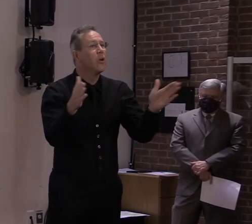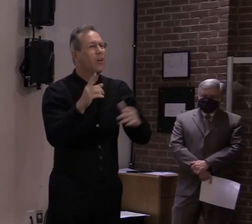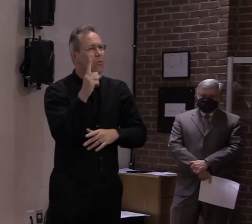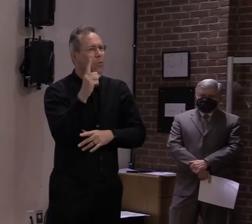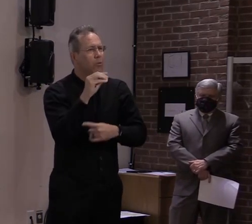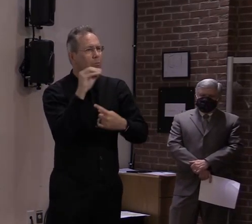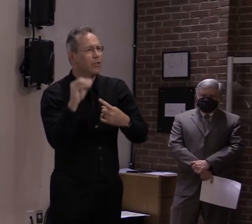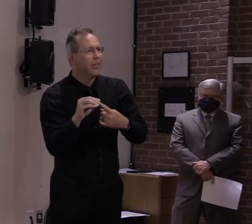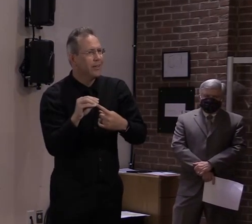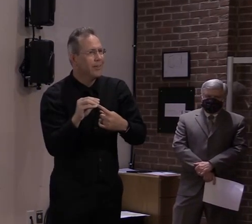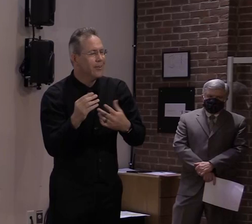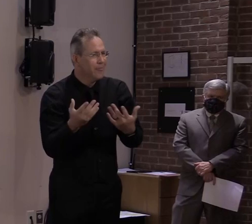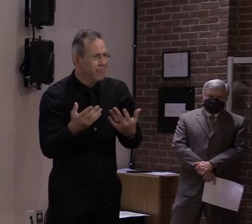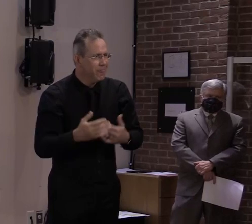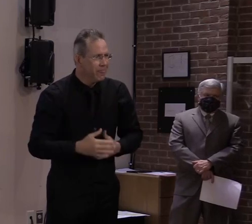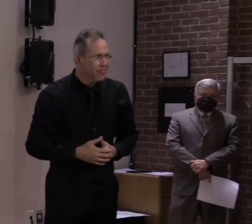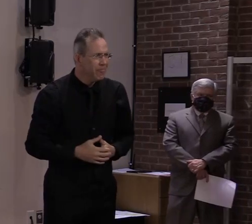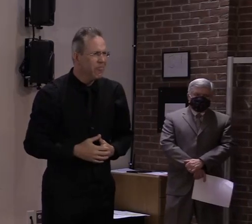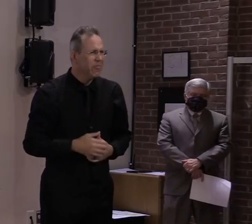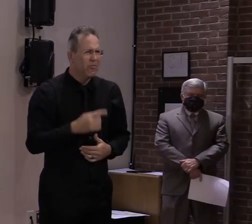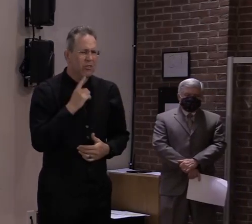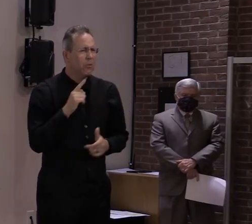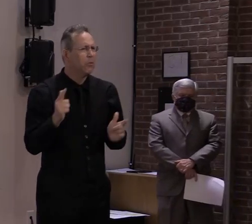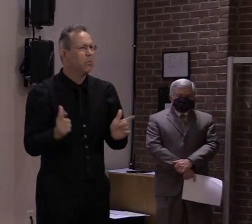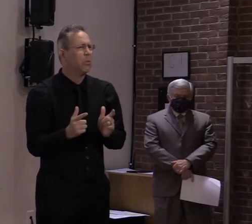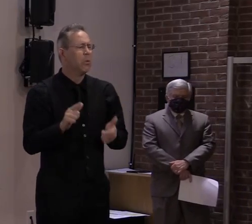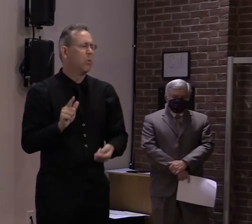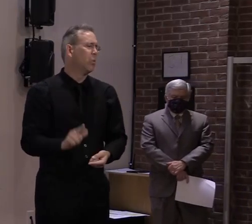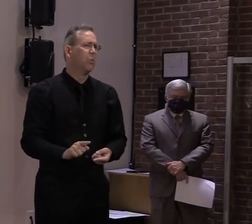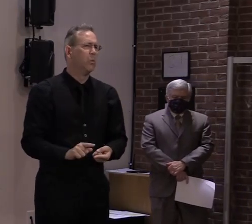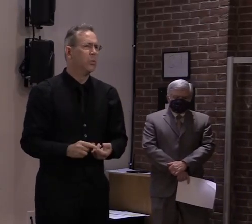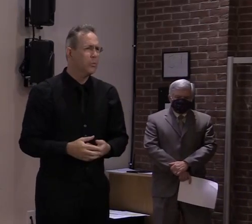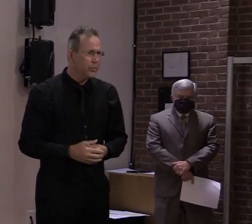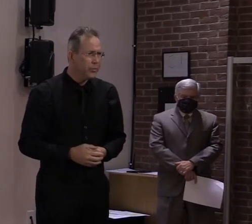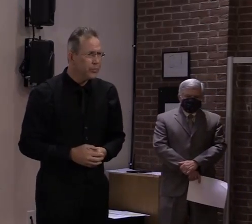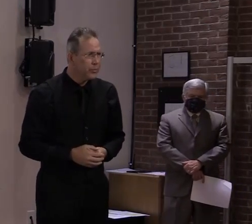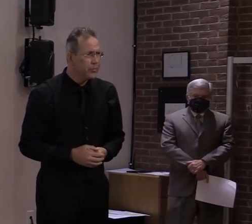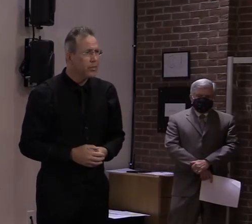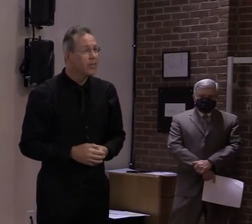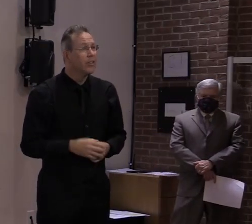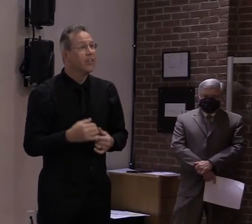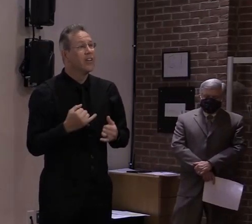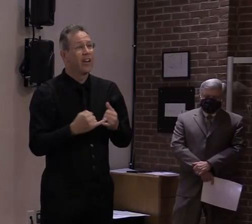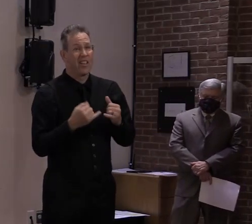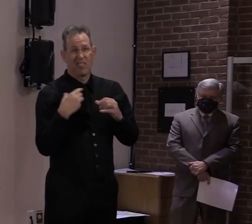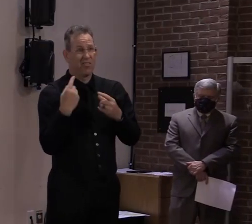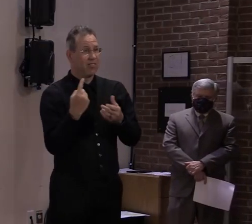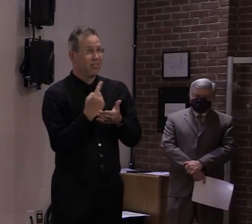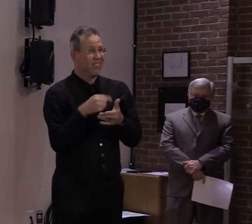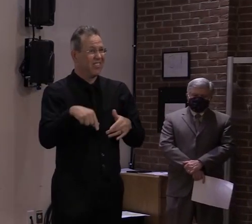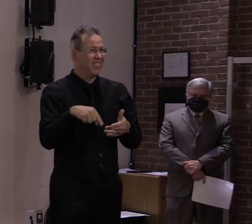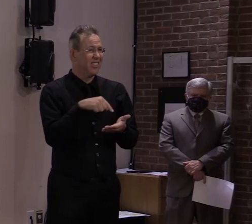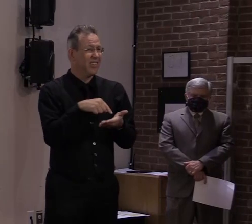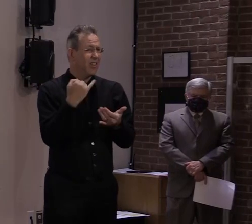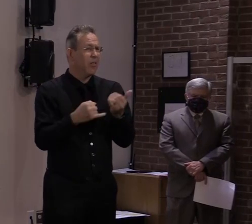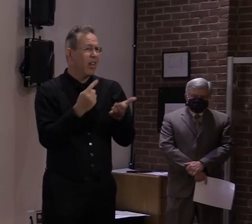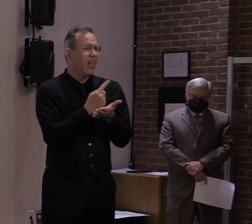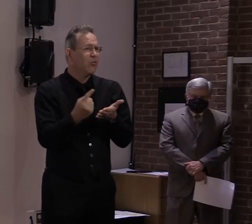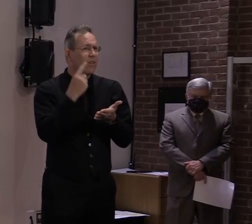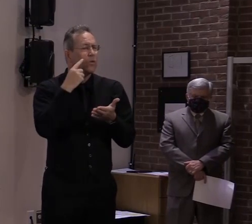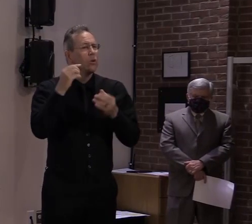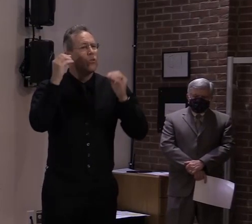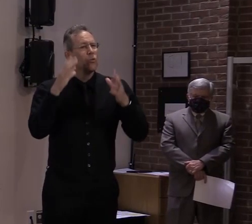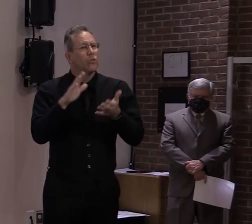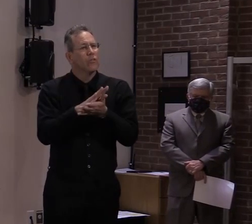low at 1%. This will be the last week of surveillance testing for school staff, a program that started back